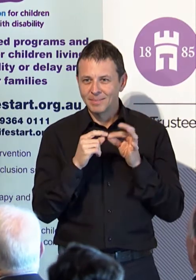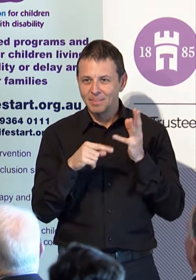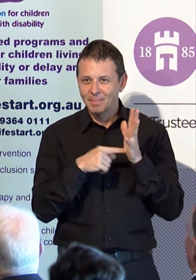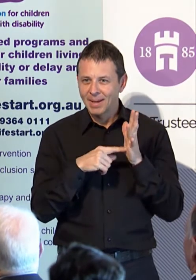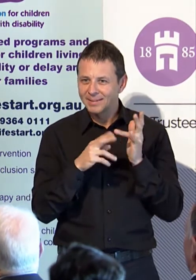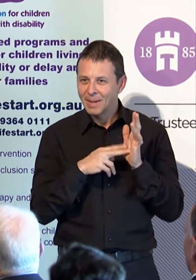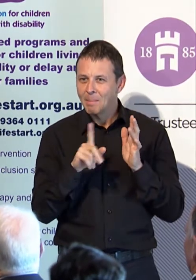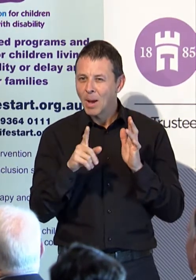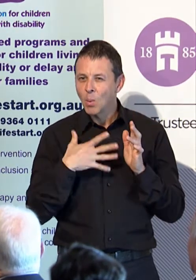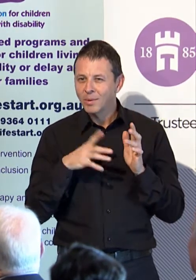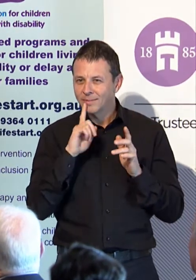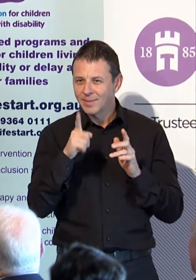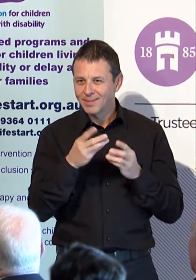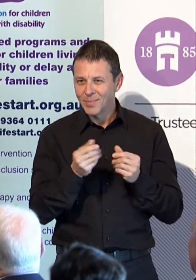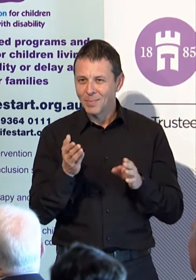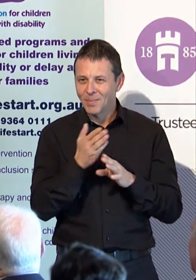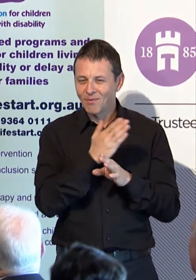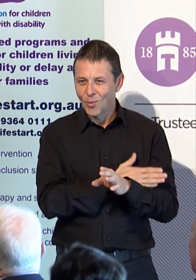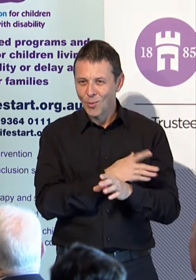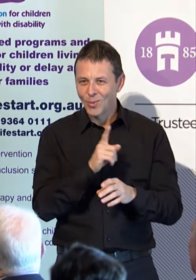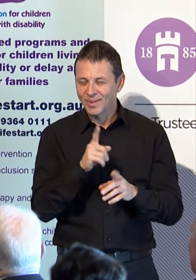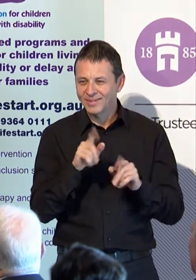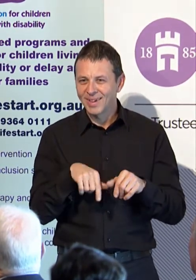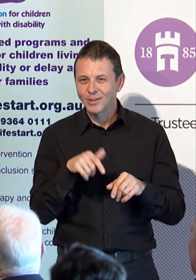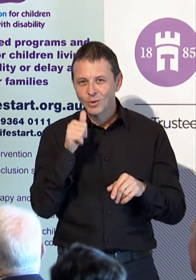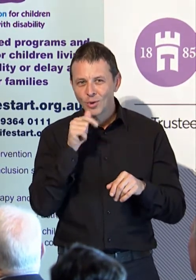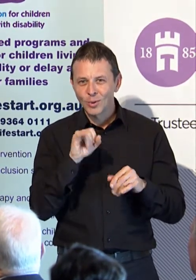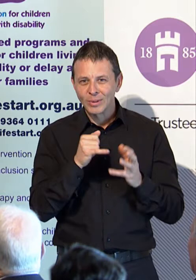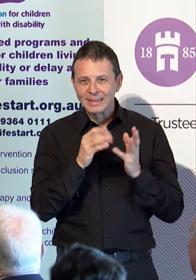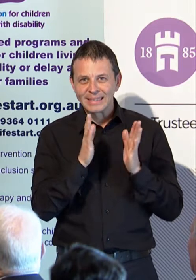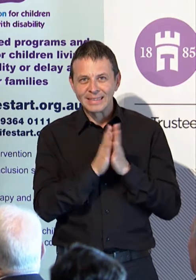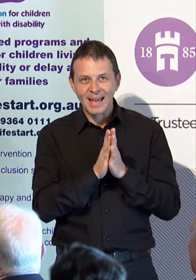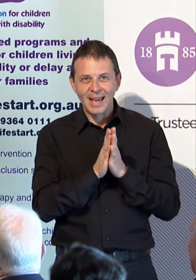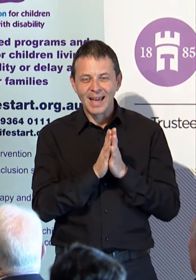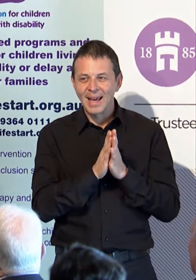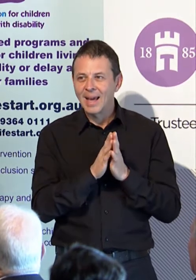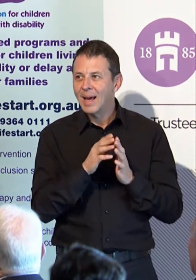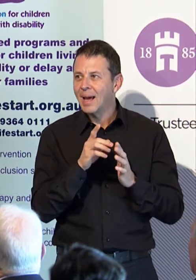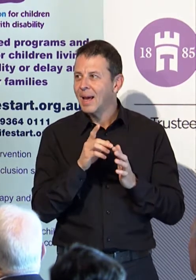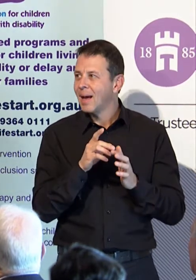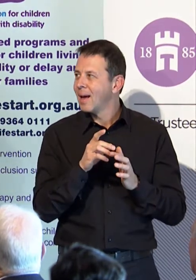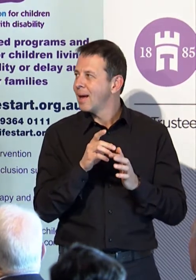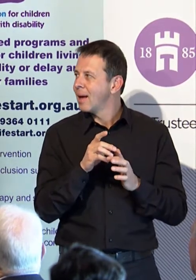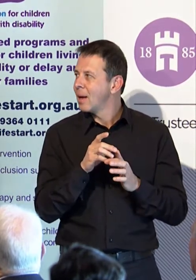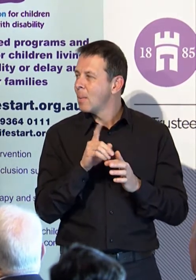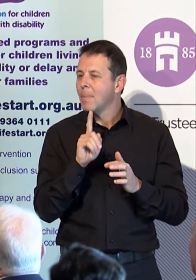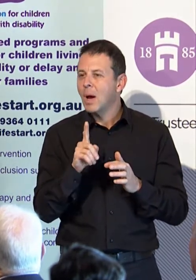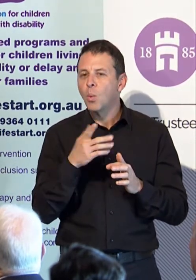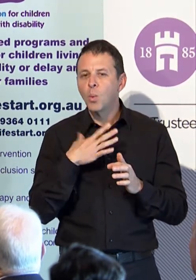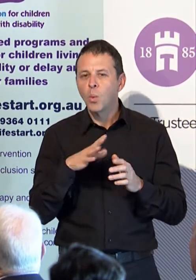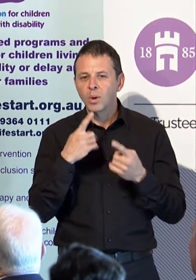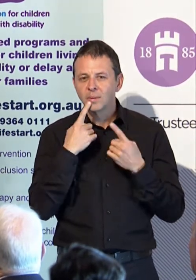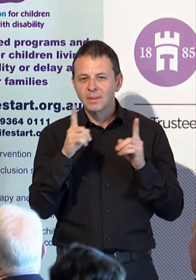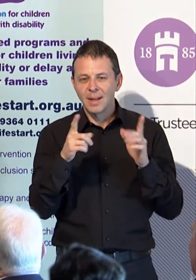you. I know it's not Sunday, we're in a secular building, but I want to tell you about something called the